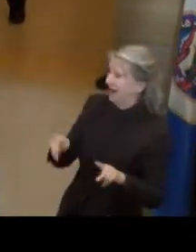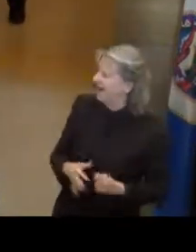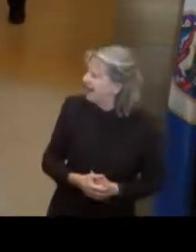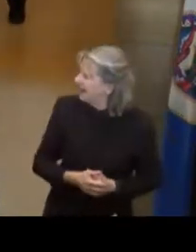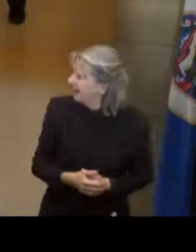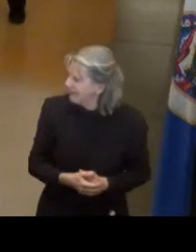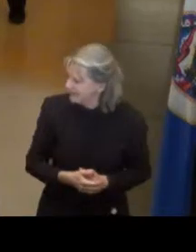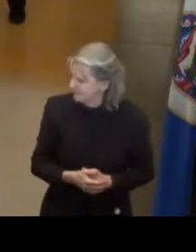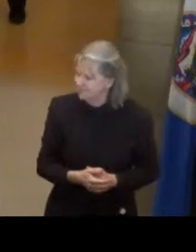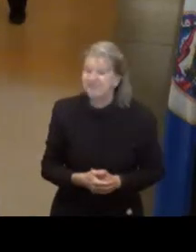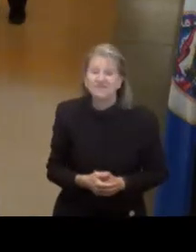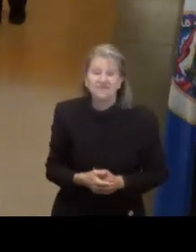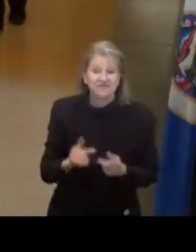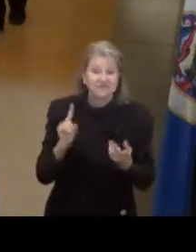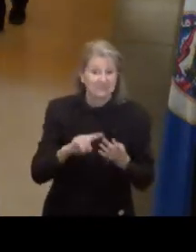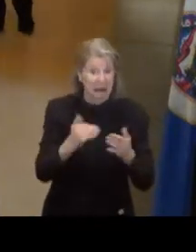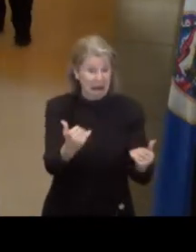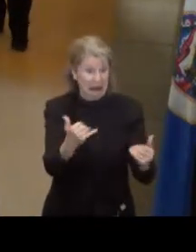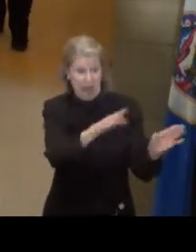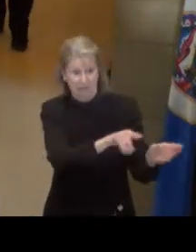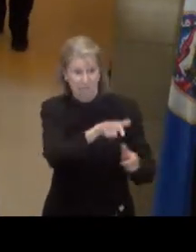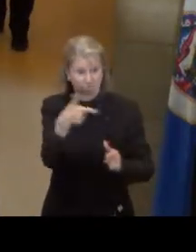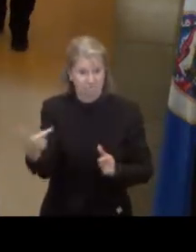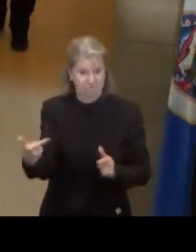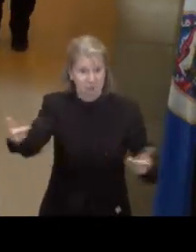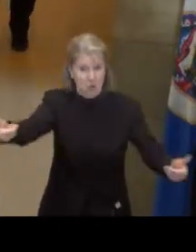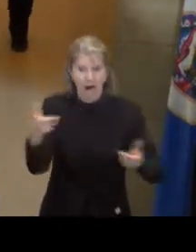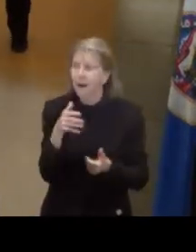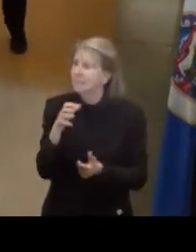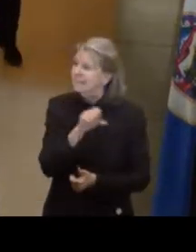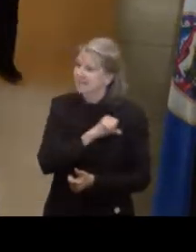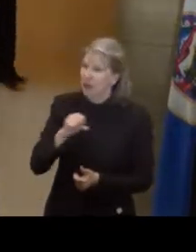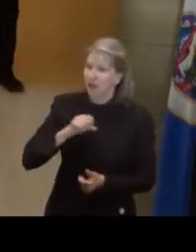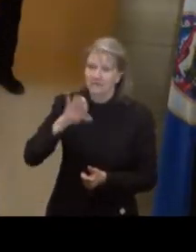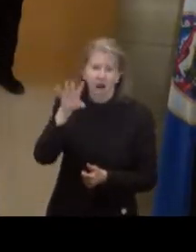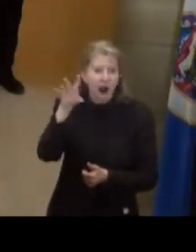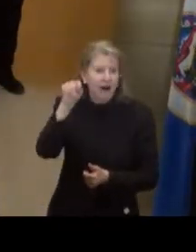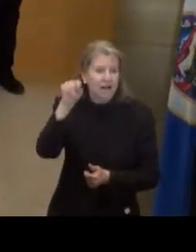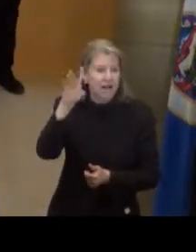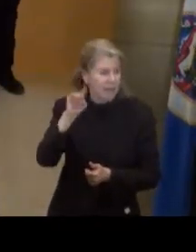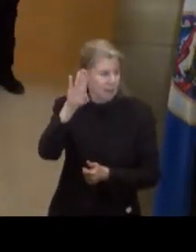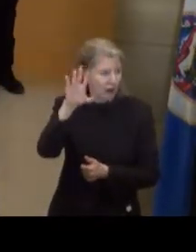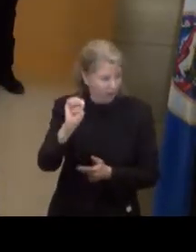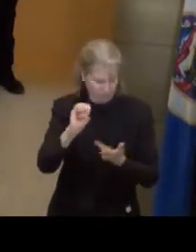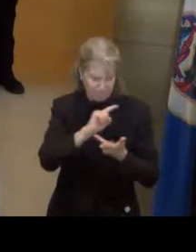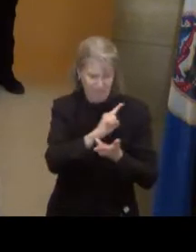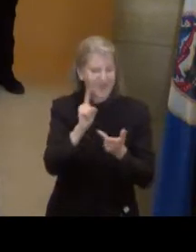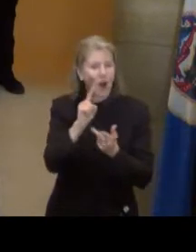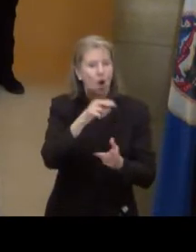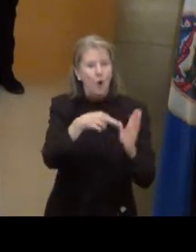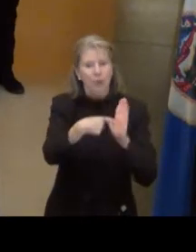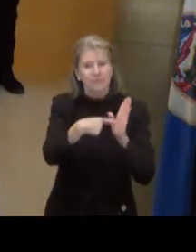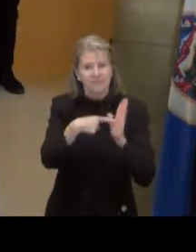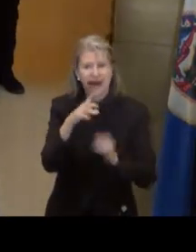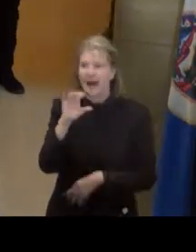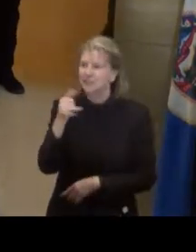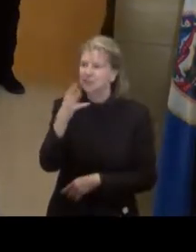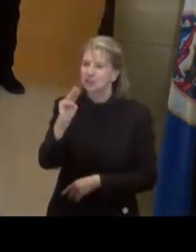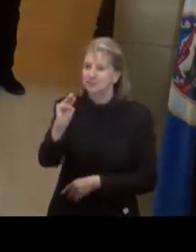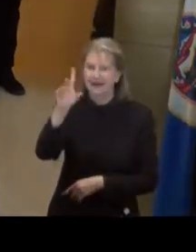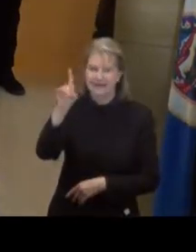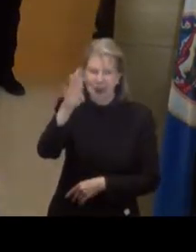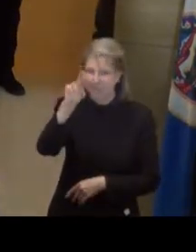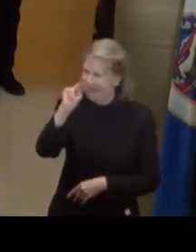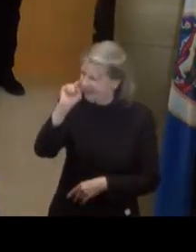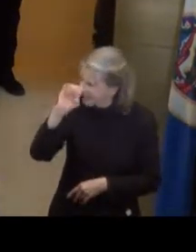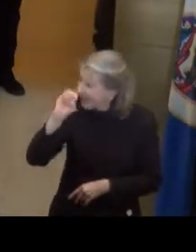We can do whatever we want. And now, we would like to welcome Senator Scott Dibble and Representative Jim Dabney, co-authors of the Safe